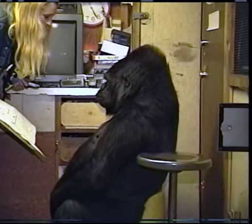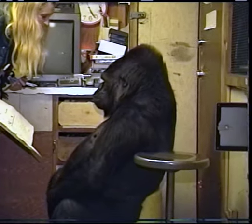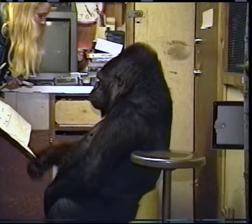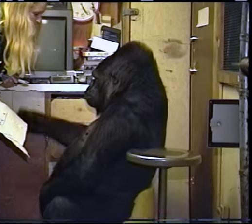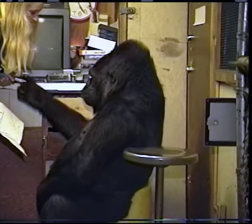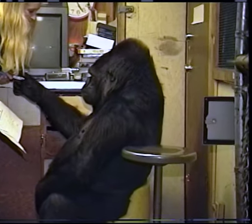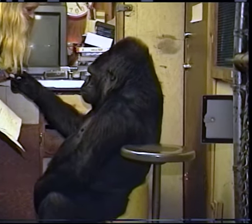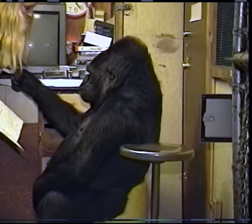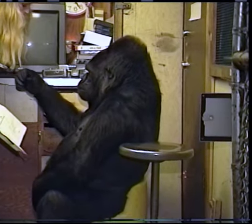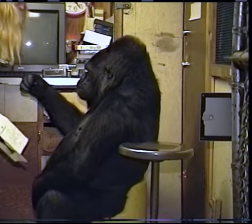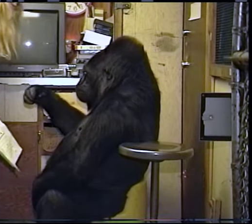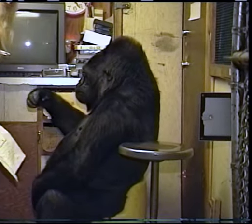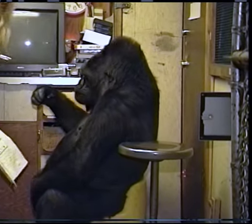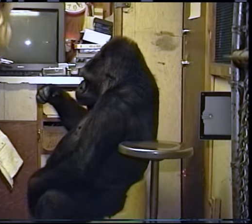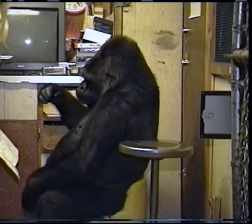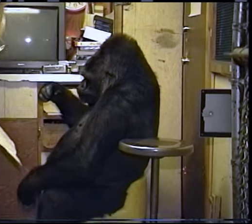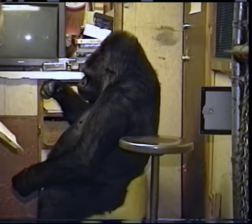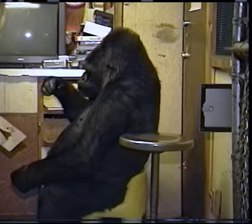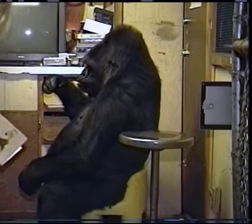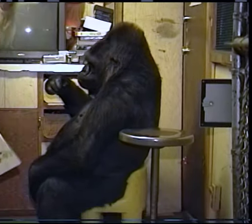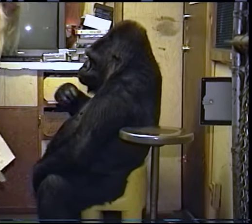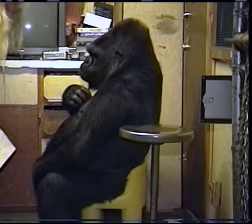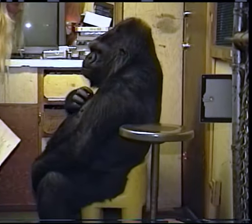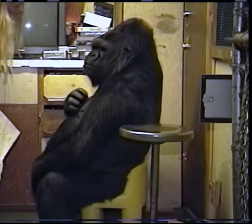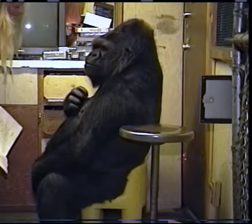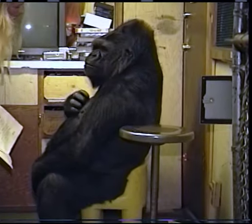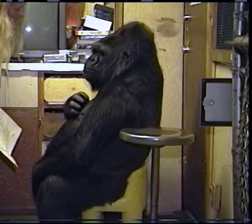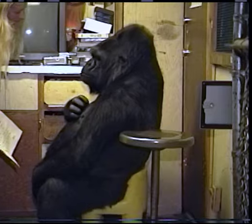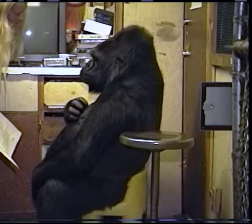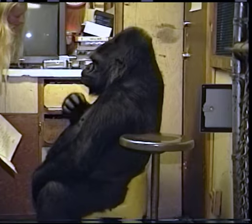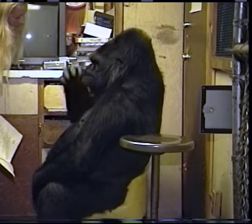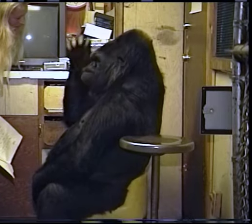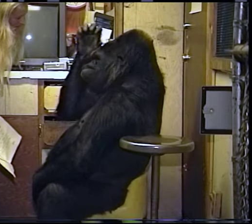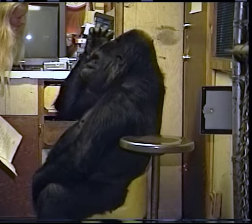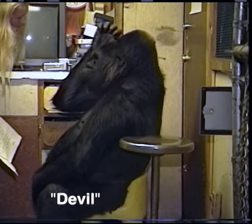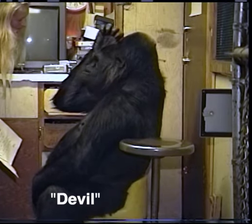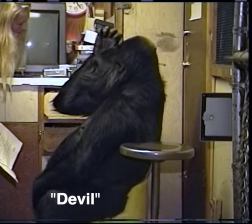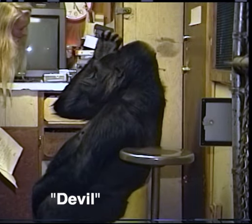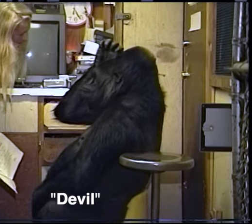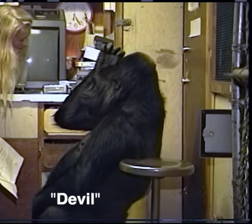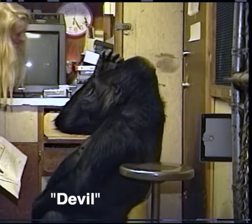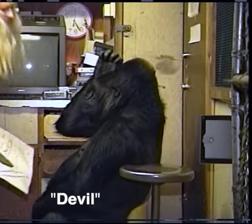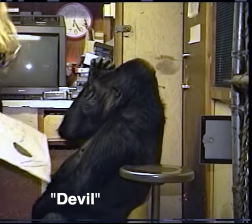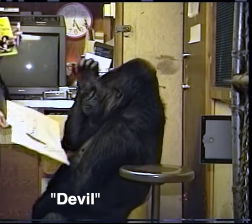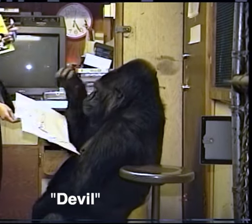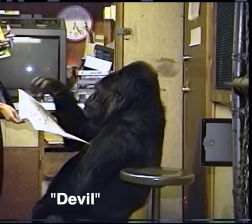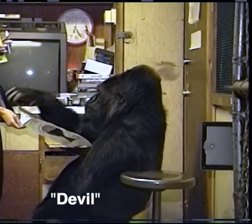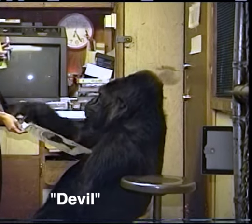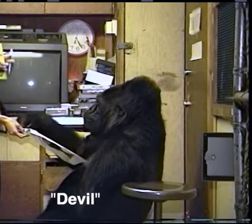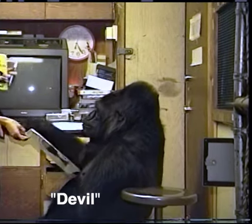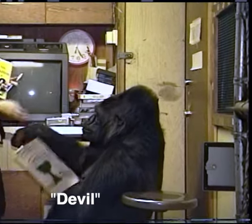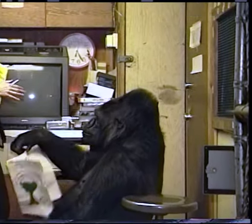That's your middle name? What's your middle name? Devil.